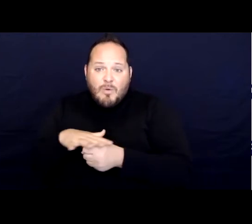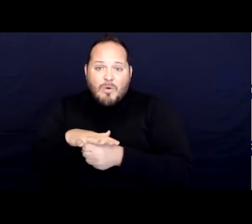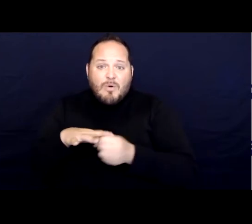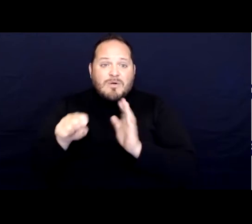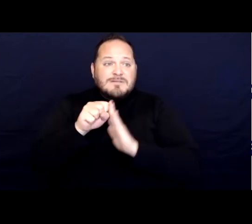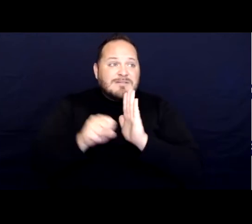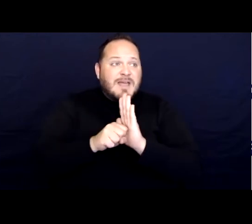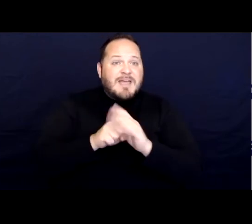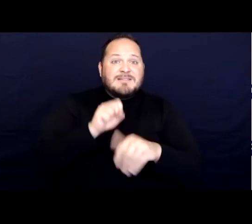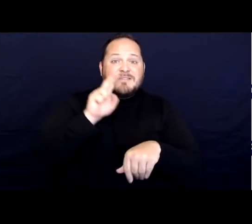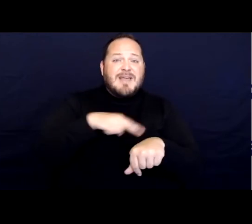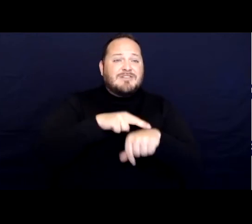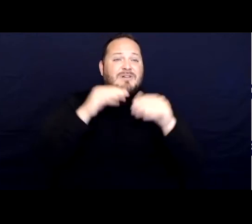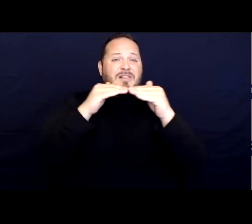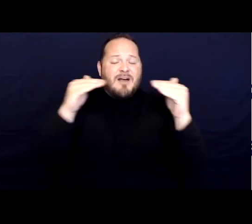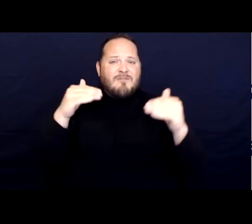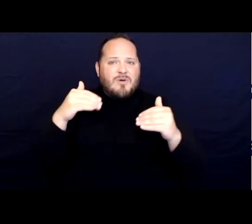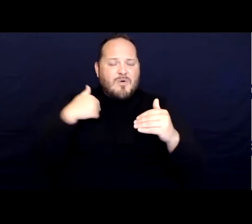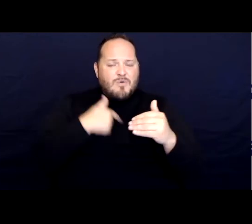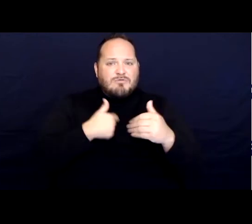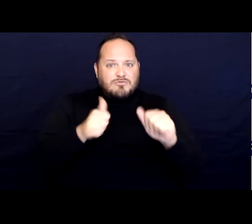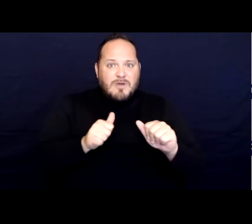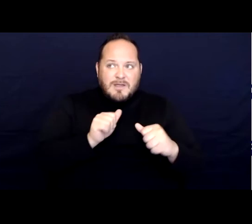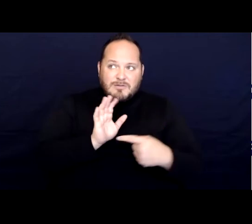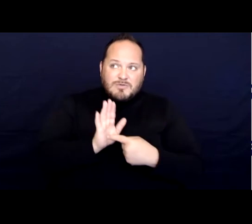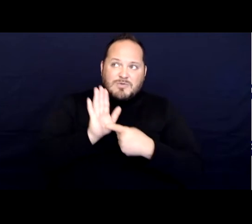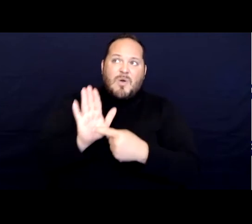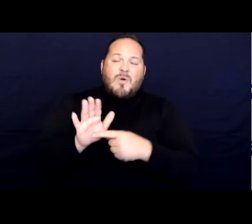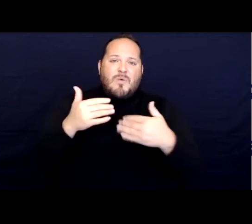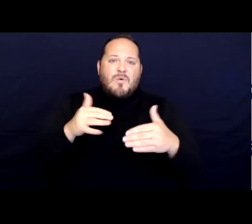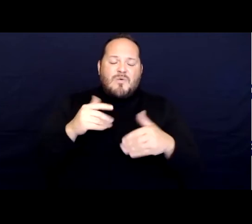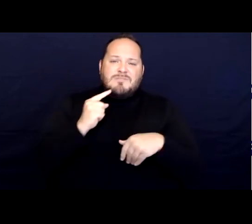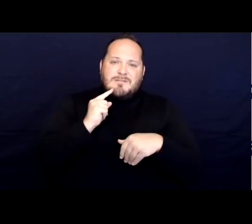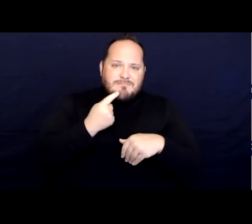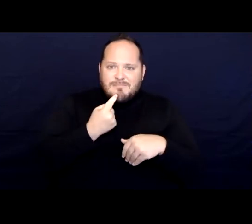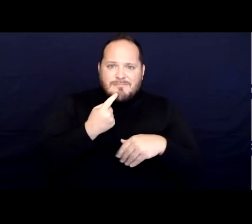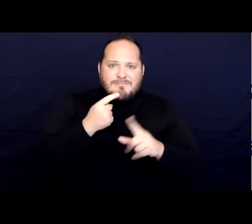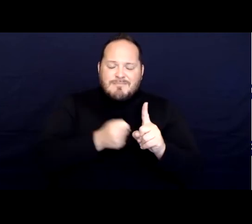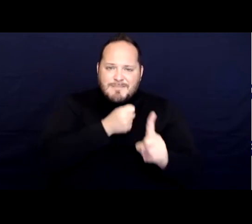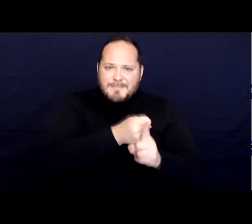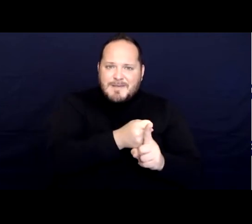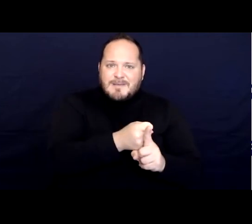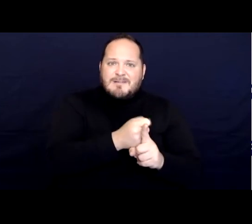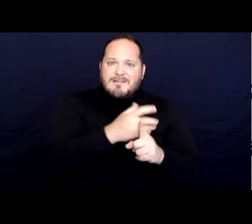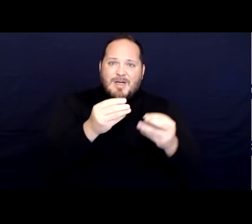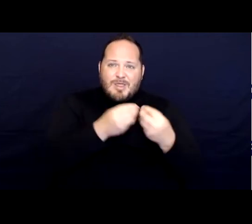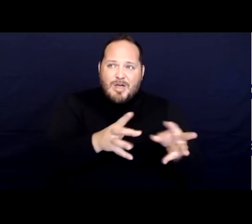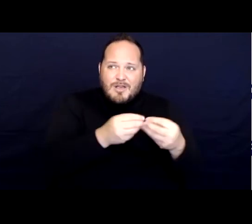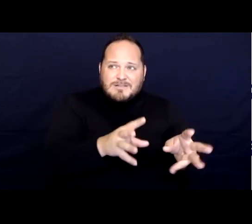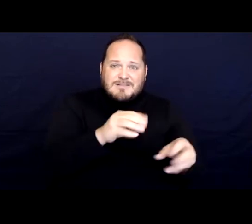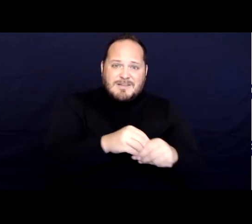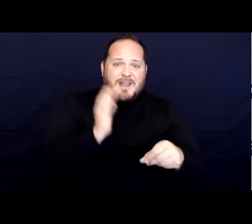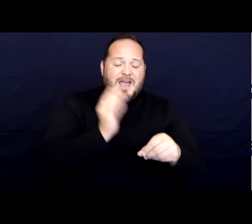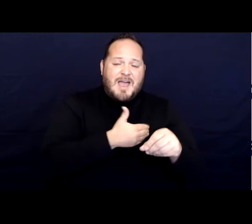the tremendous losses and impacts that we were seeing in our service population,